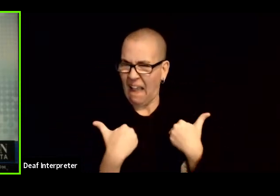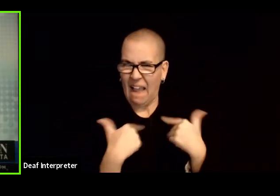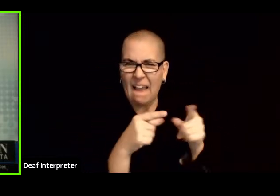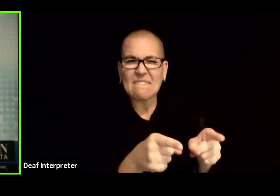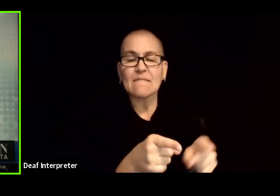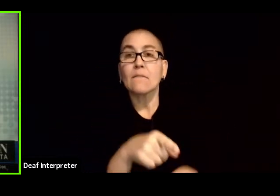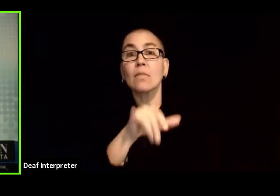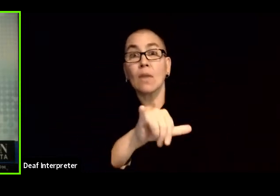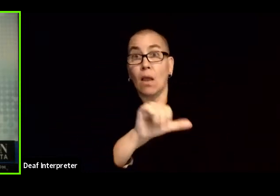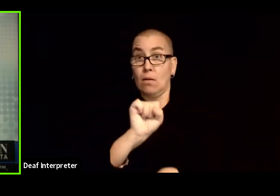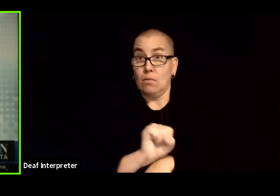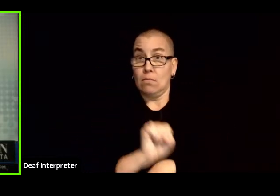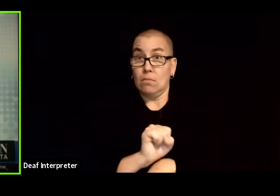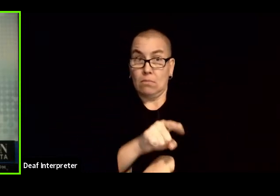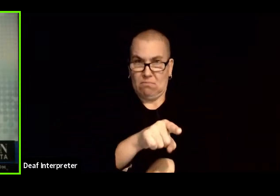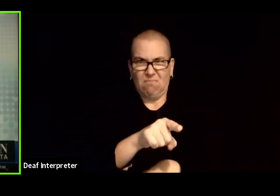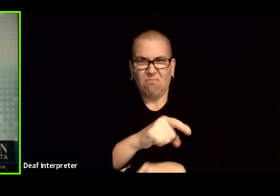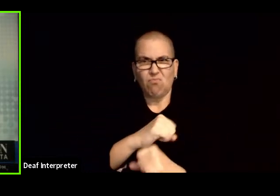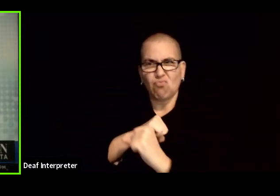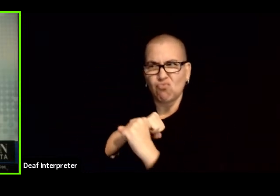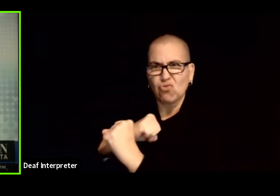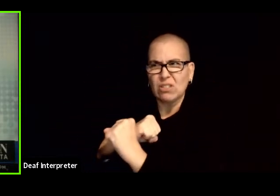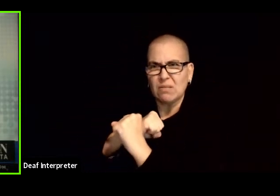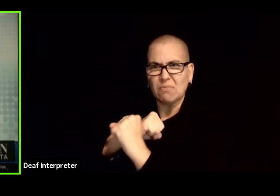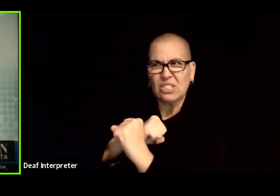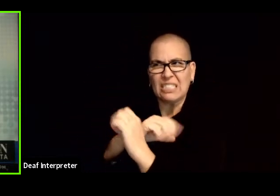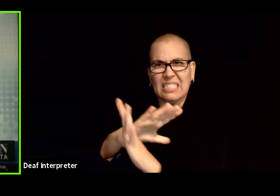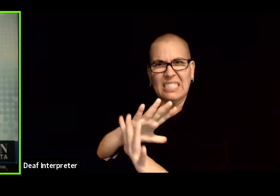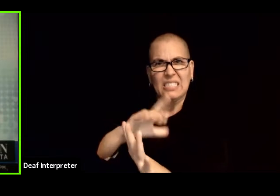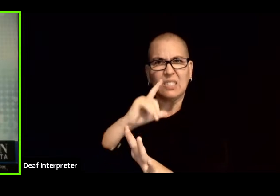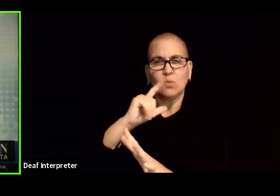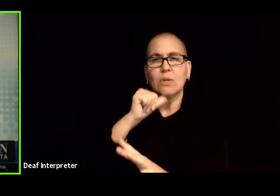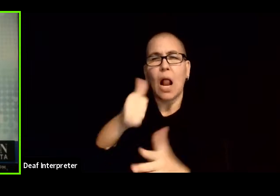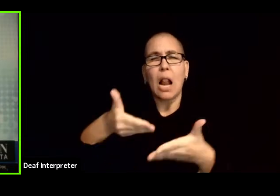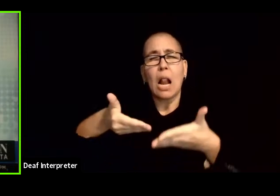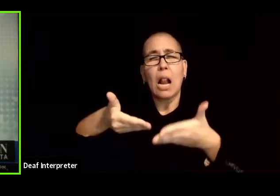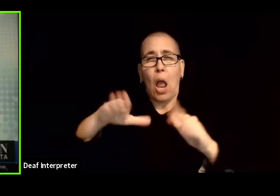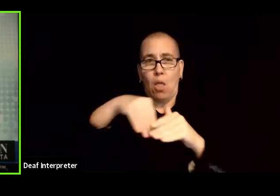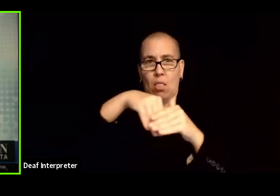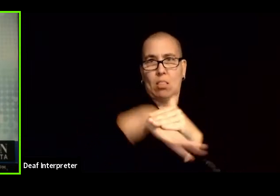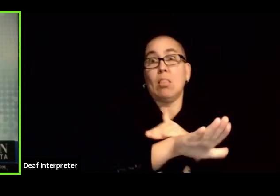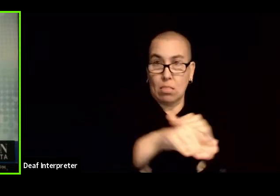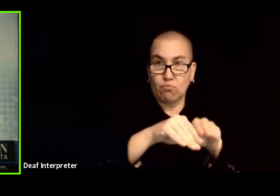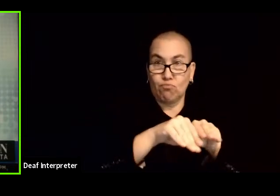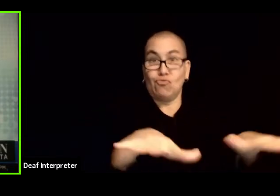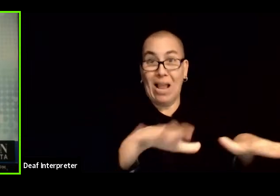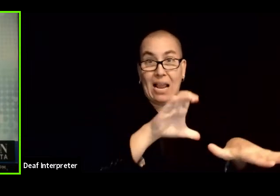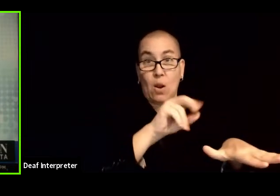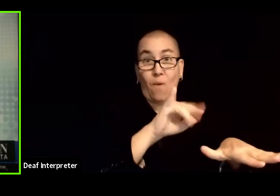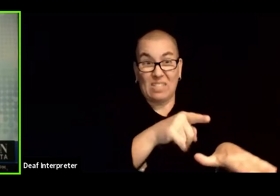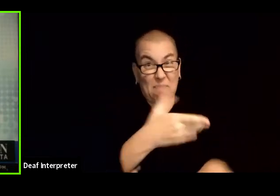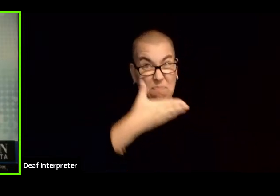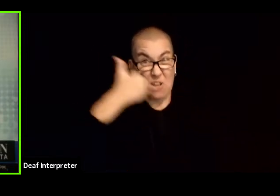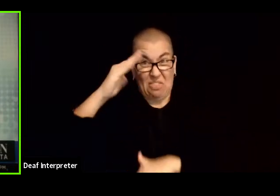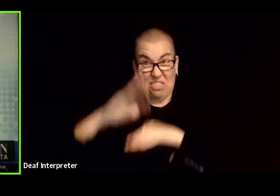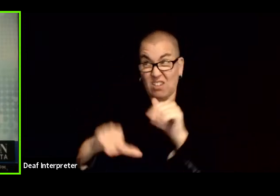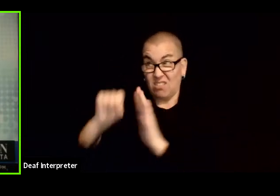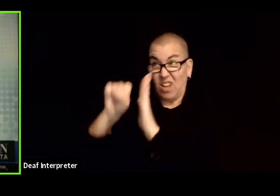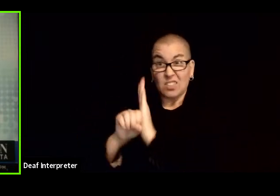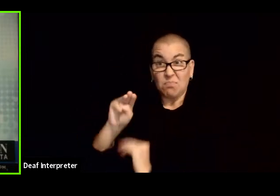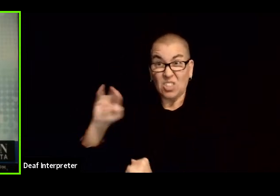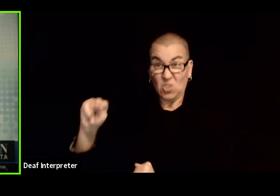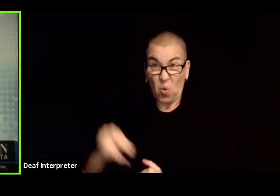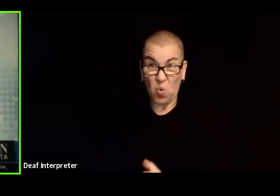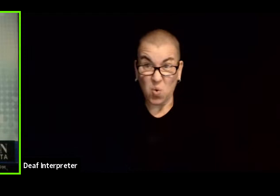growth in cases in the state as a whole, and help Minnesota rank near the bottom of all states in terms of COVID-19 cases